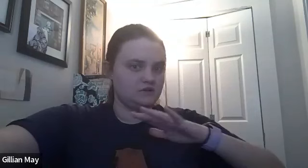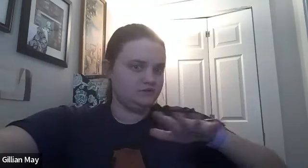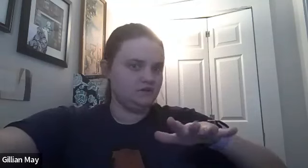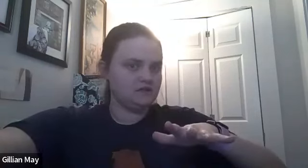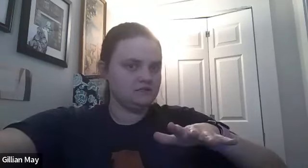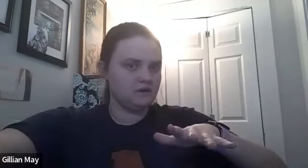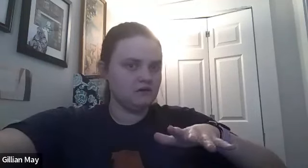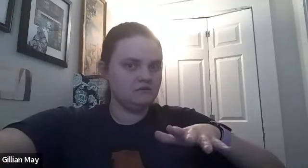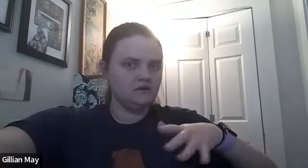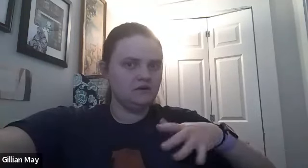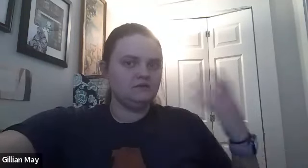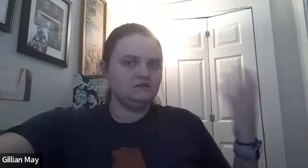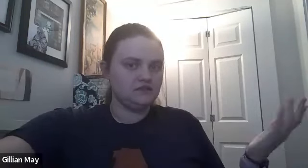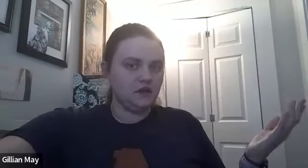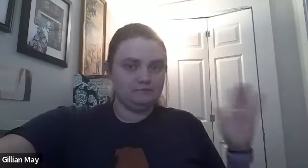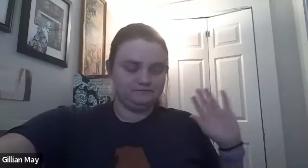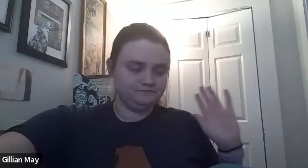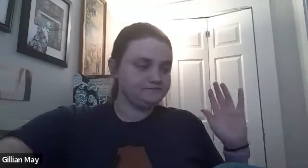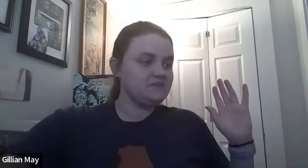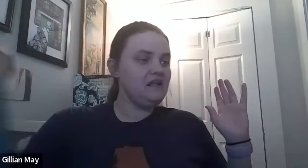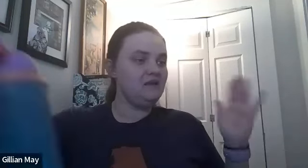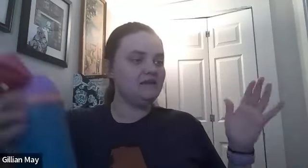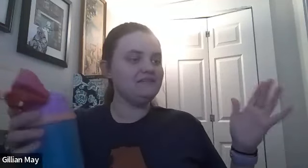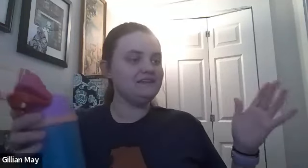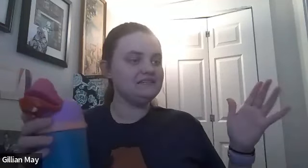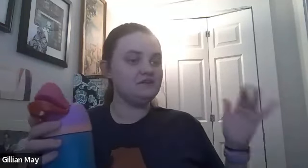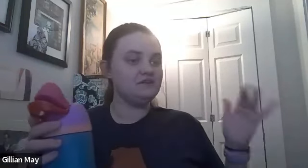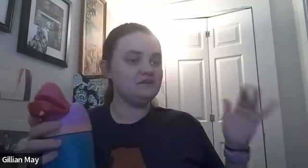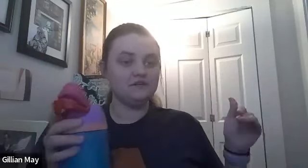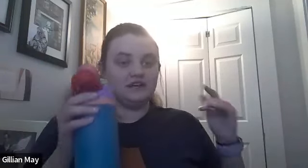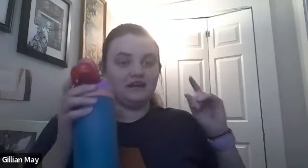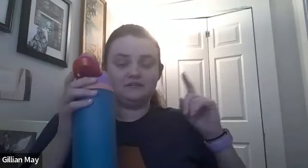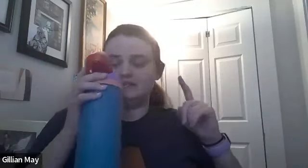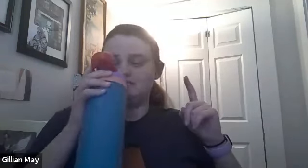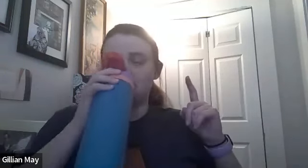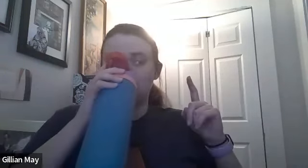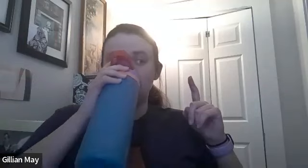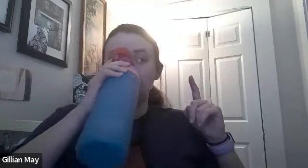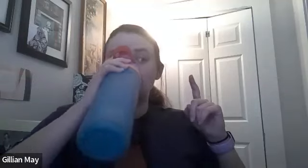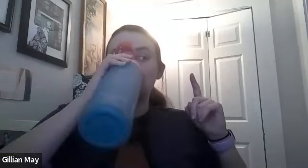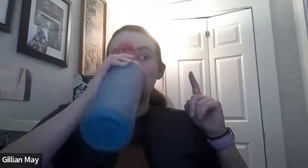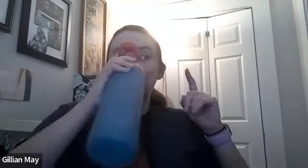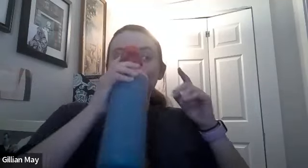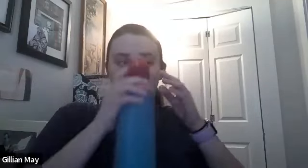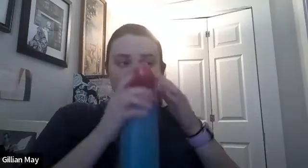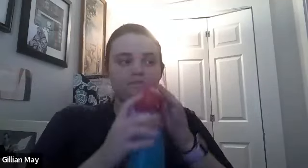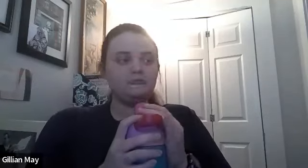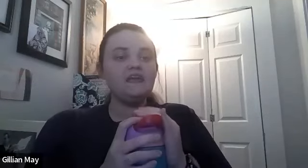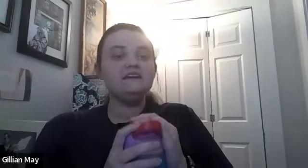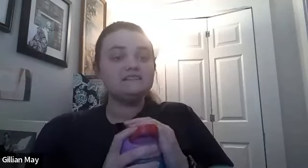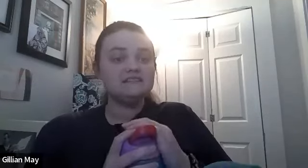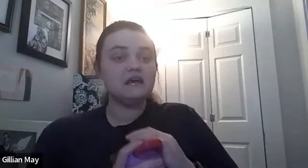works for you guys as well. So, all right, let's get started. First sign after I take a sip of water is the sign